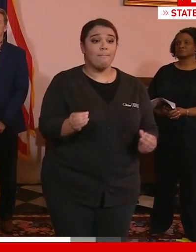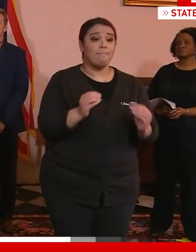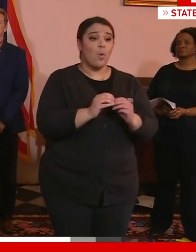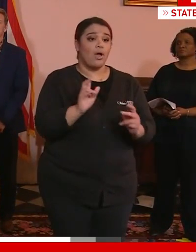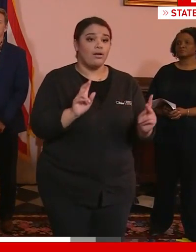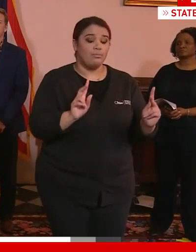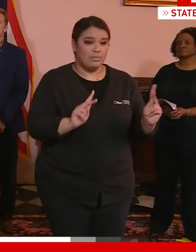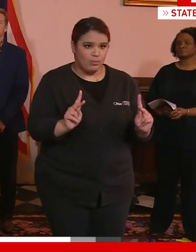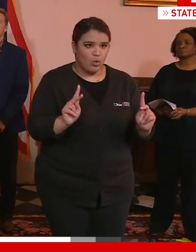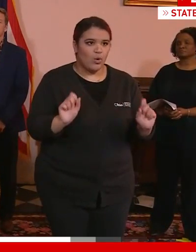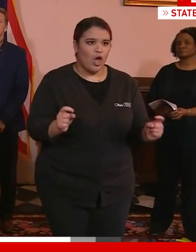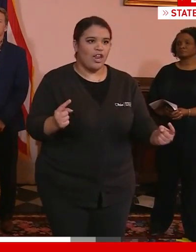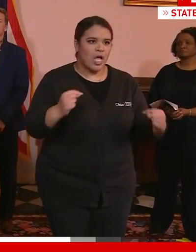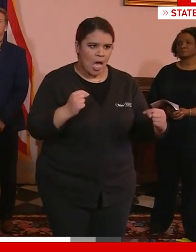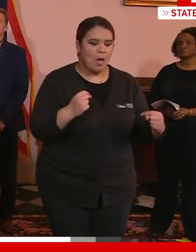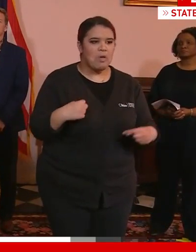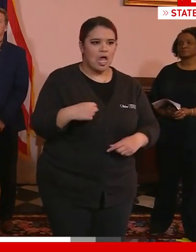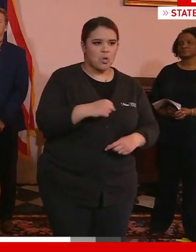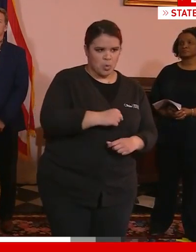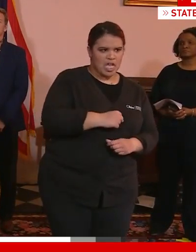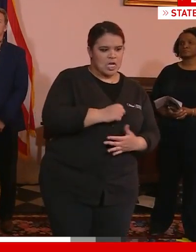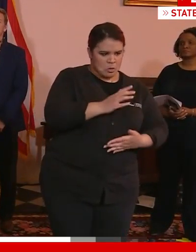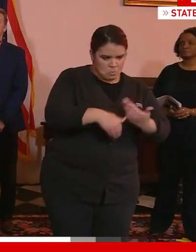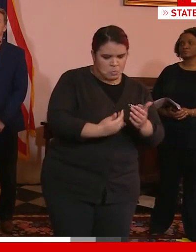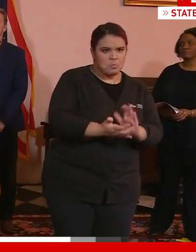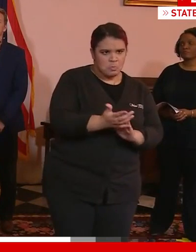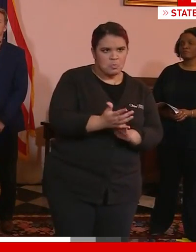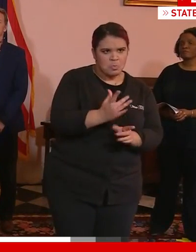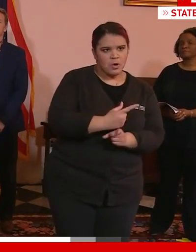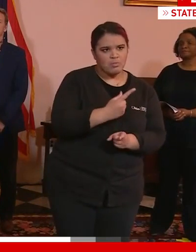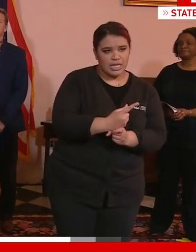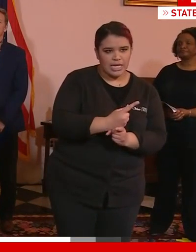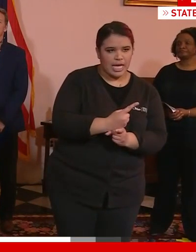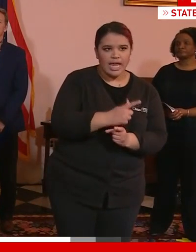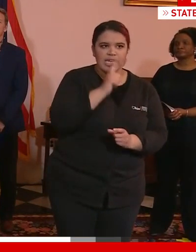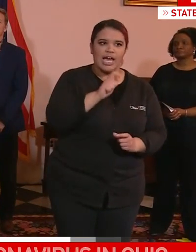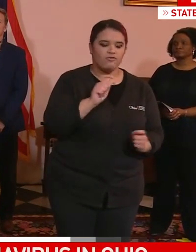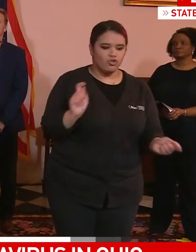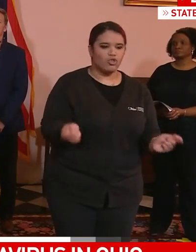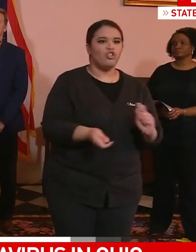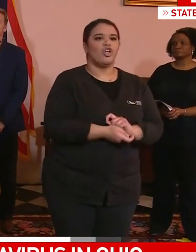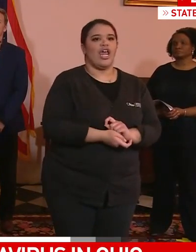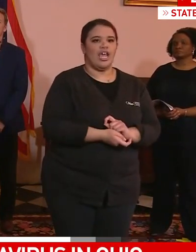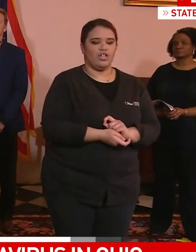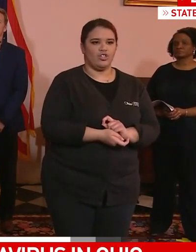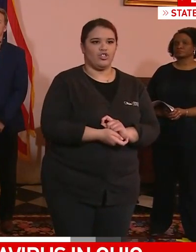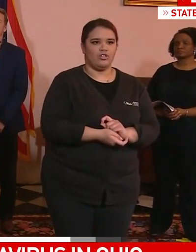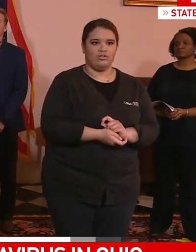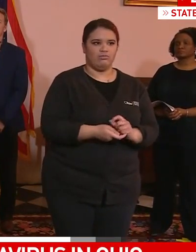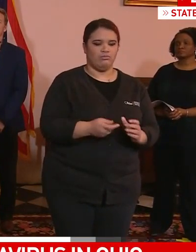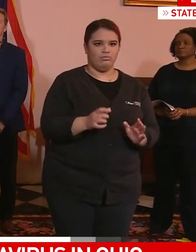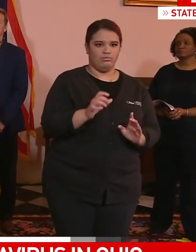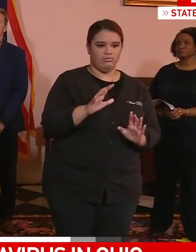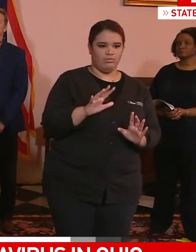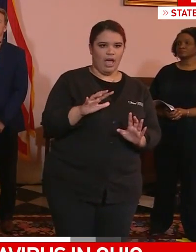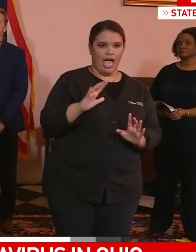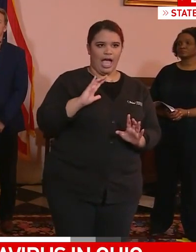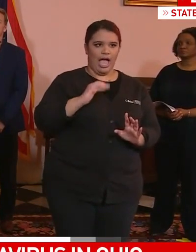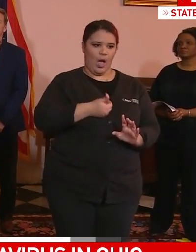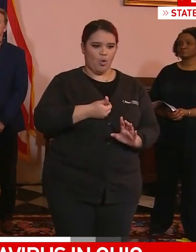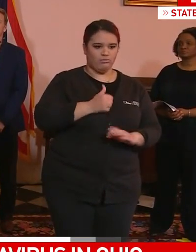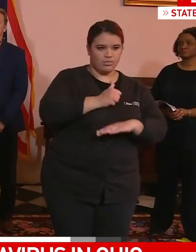you an example. I was talking to a hospital leader just earlier today who right now staffs for about 60 beds in his